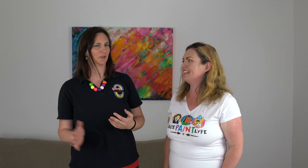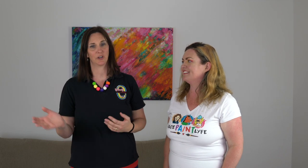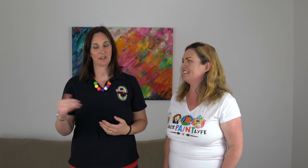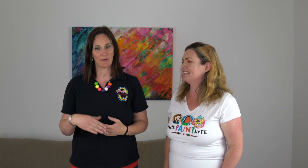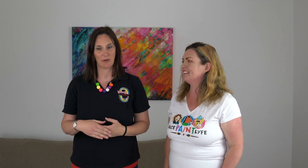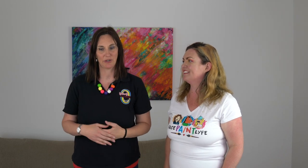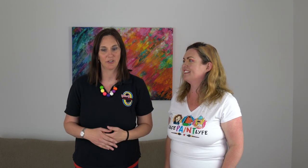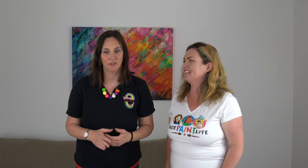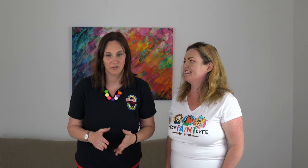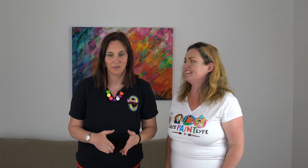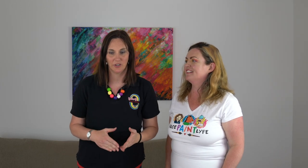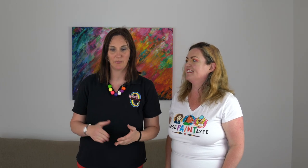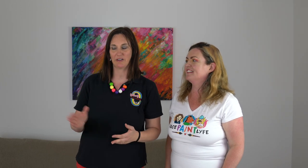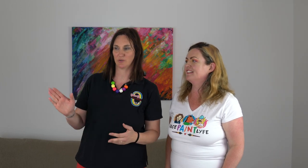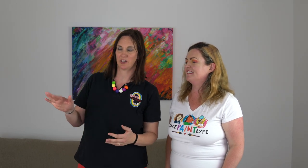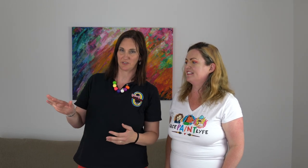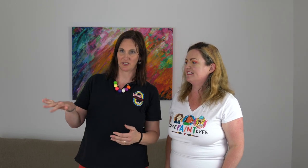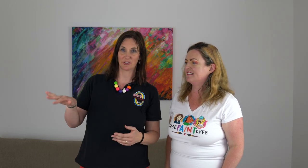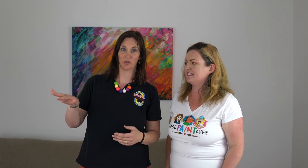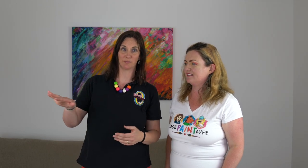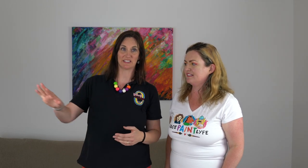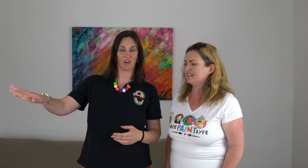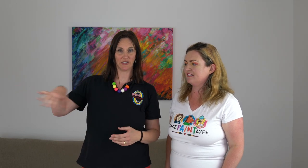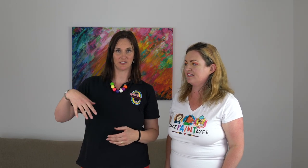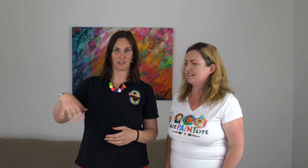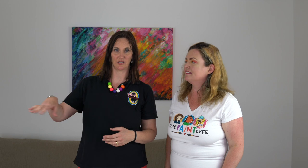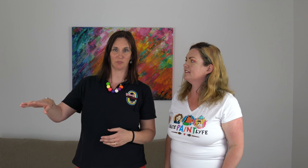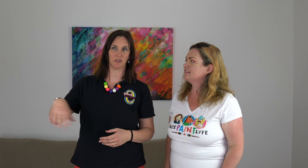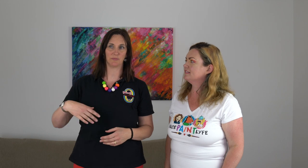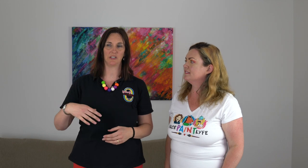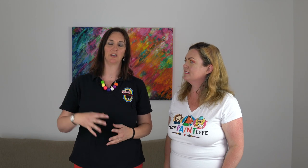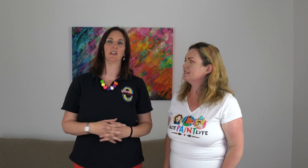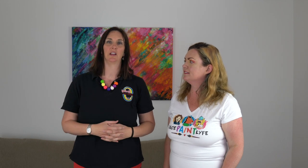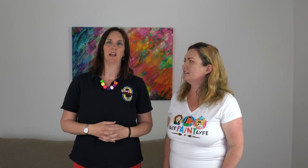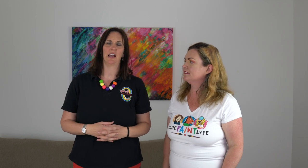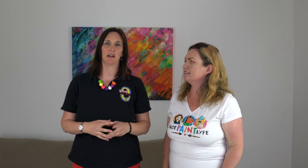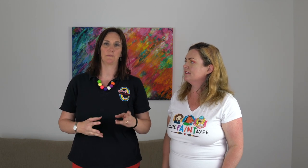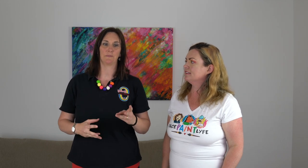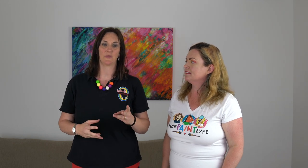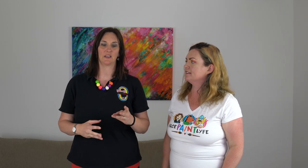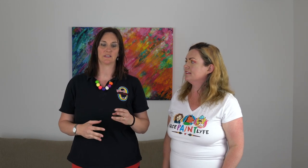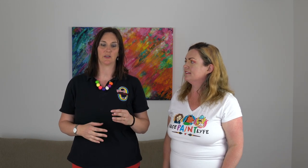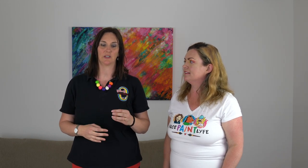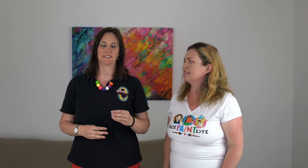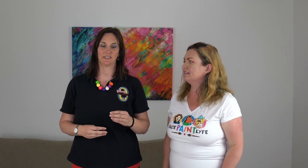little girl came up, and I knew her parents were deaf because I saw them signing as they approached me. So I said to